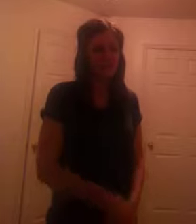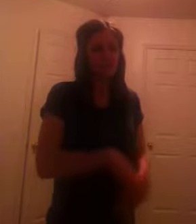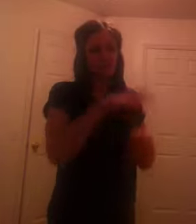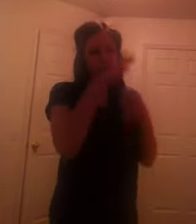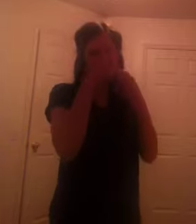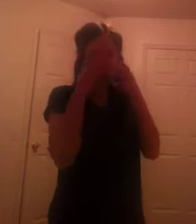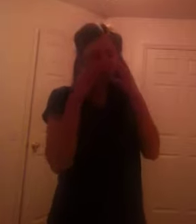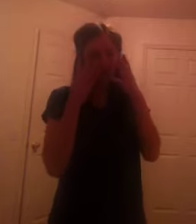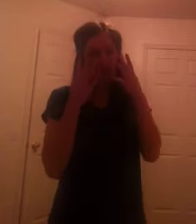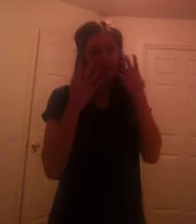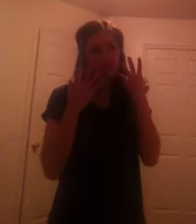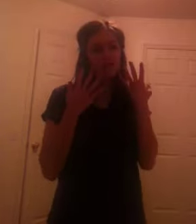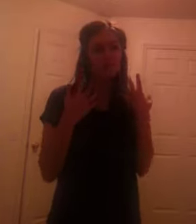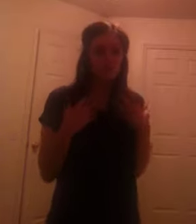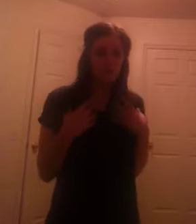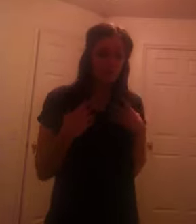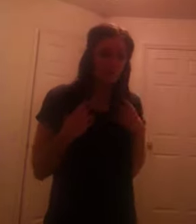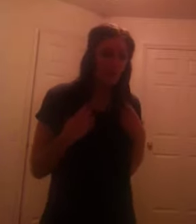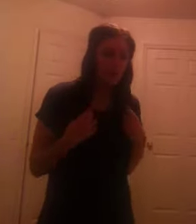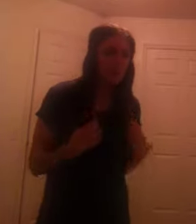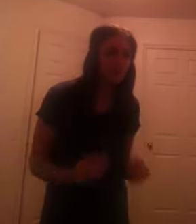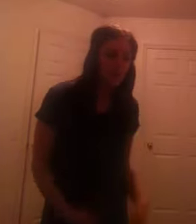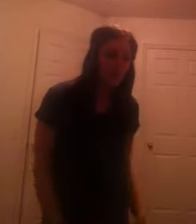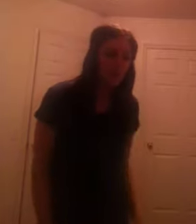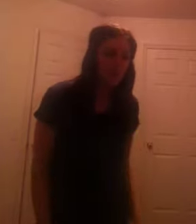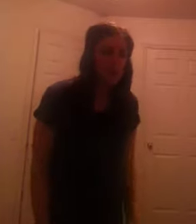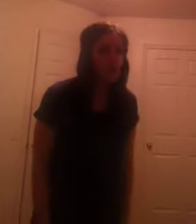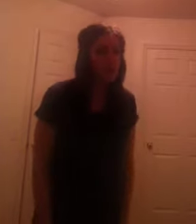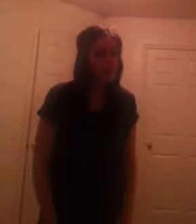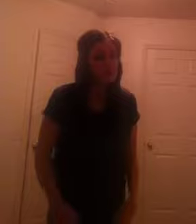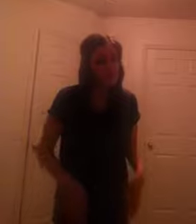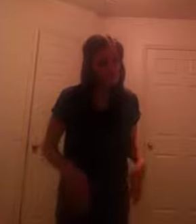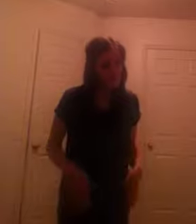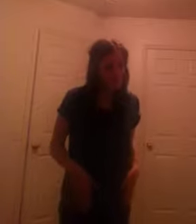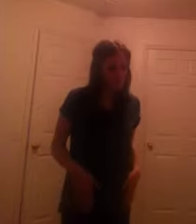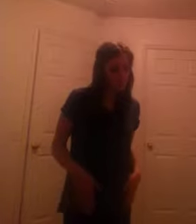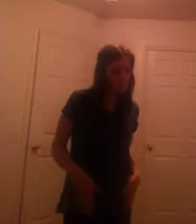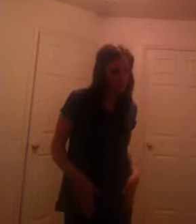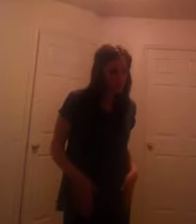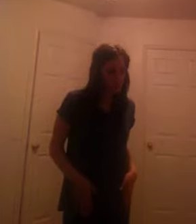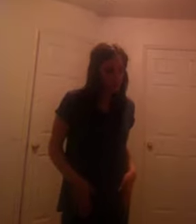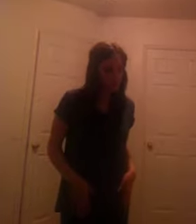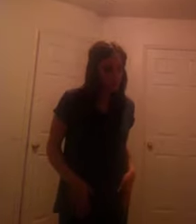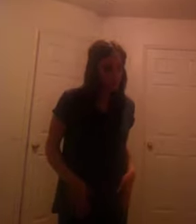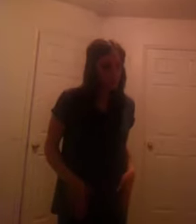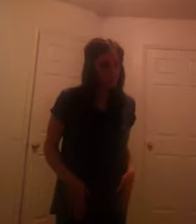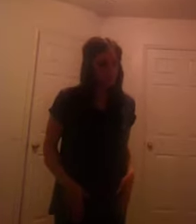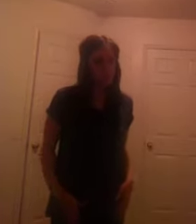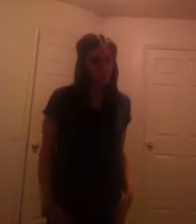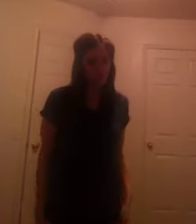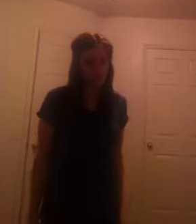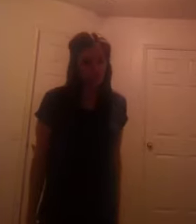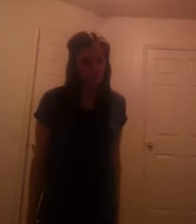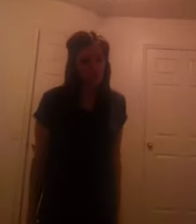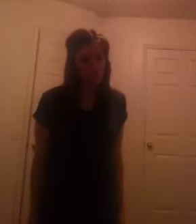He was sweaty and dirty and tired, and Steve's poor little adventure pants were shredded and ripped